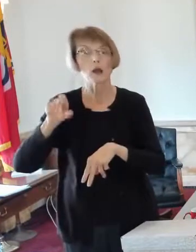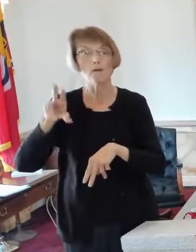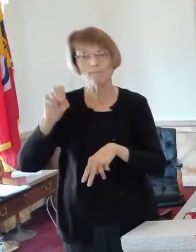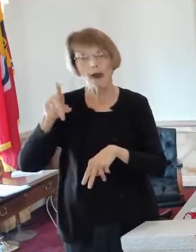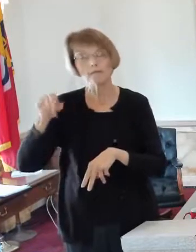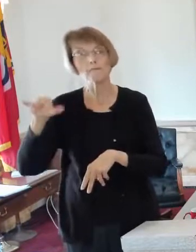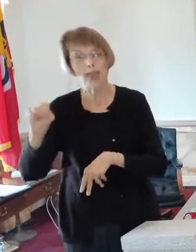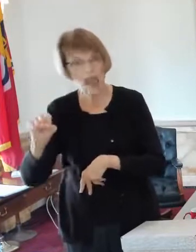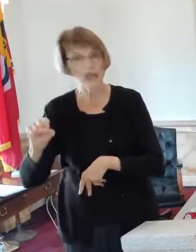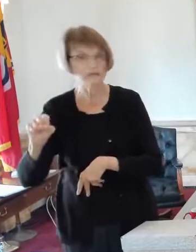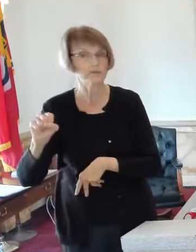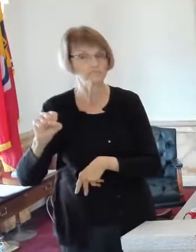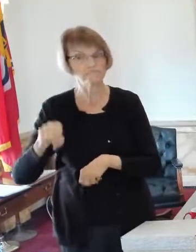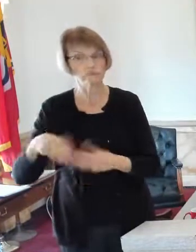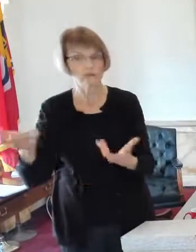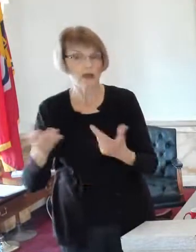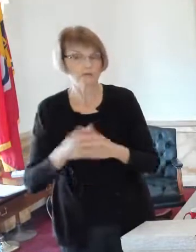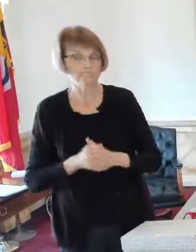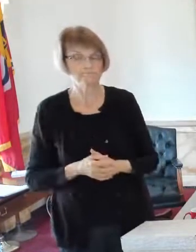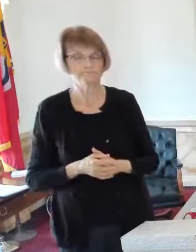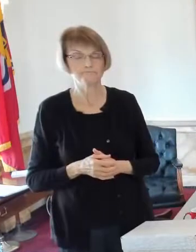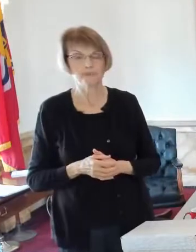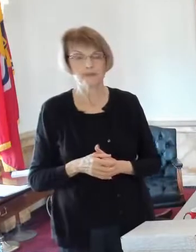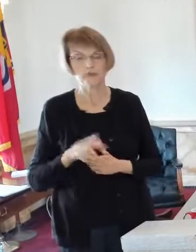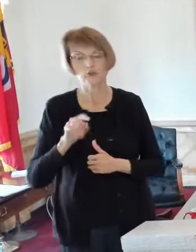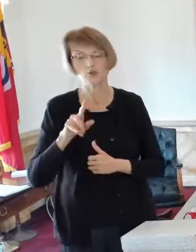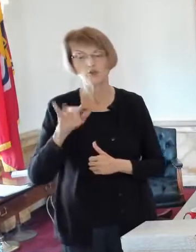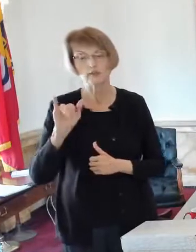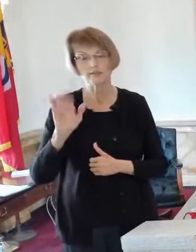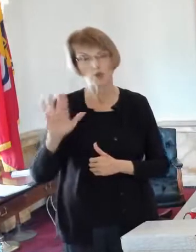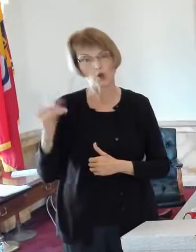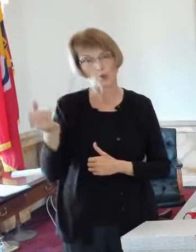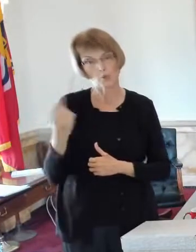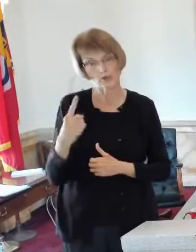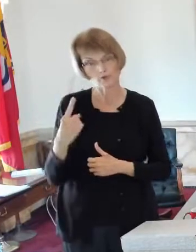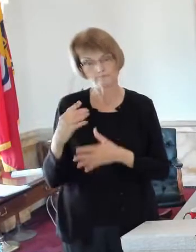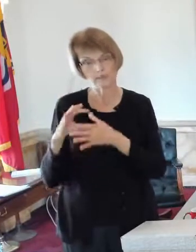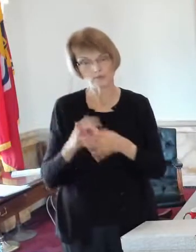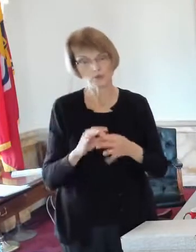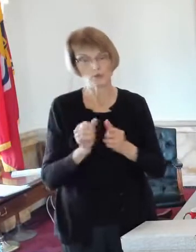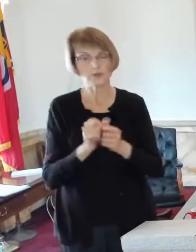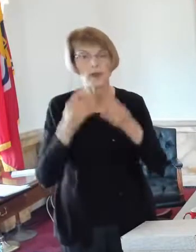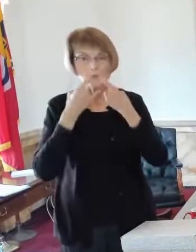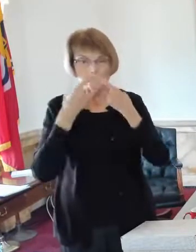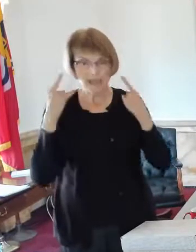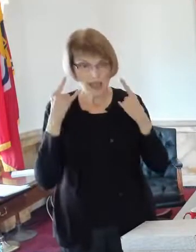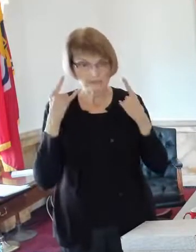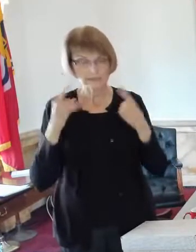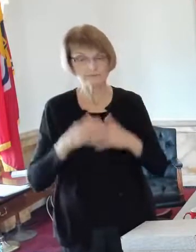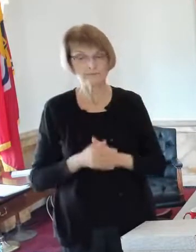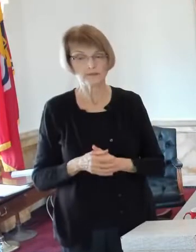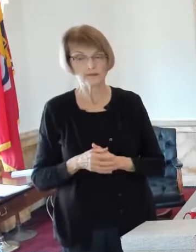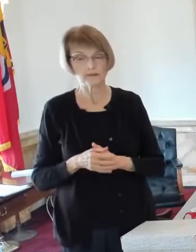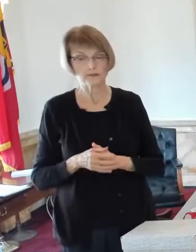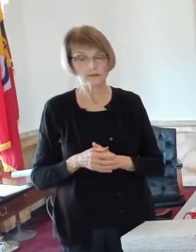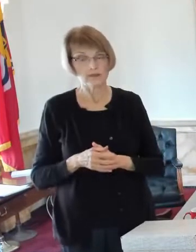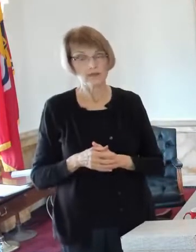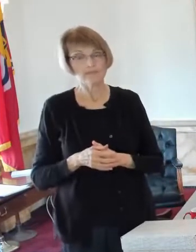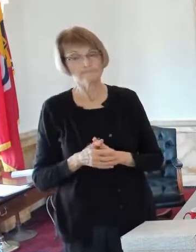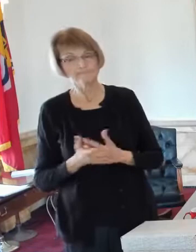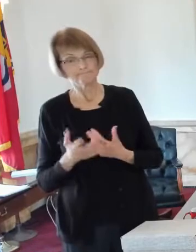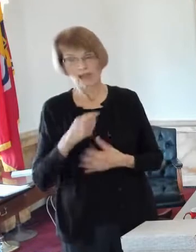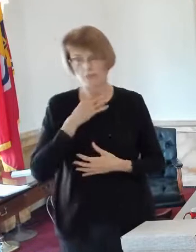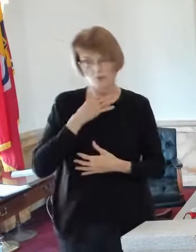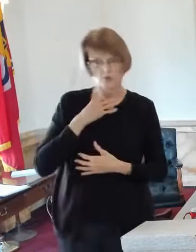public transportation. Tracy's question today has to do with masks. Do people still need to